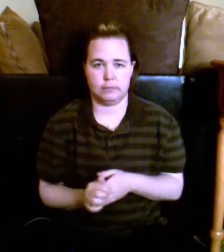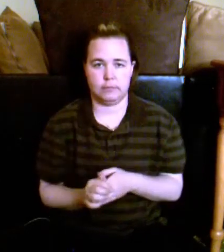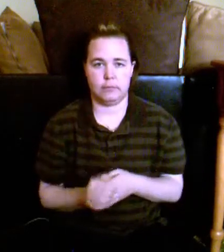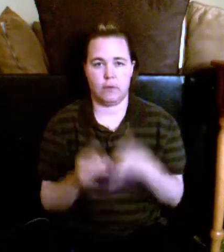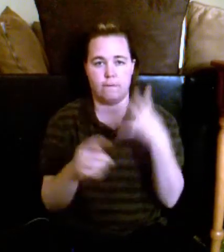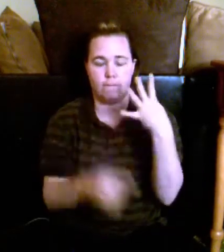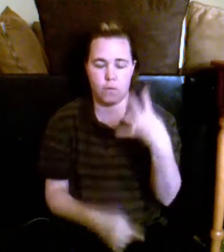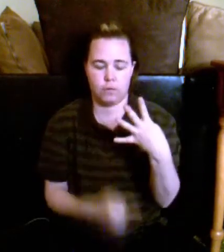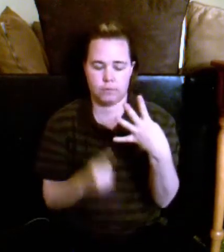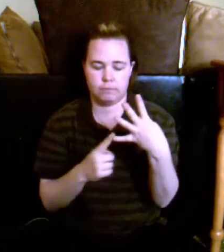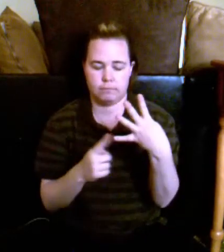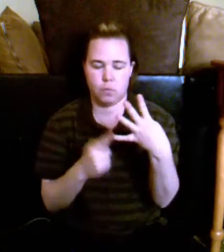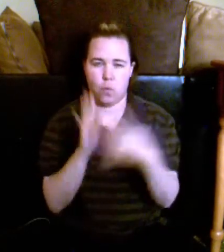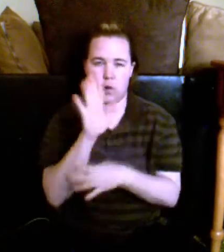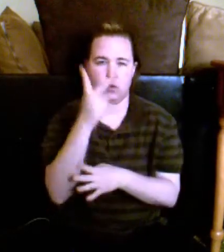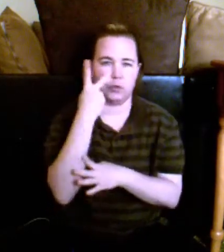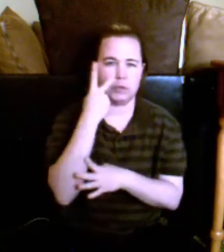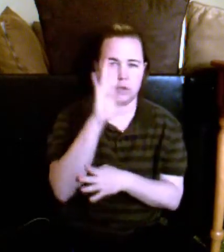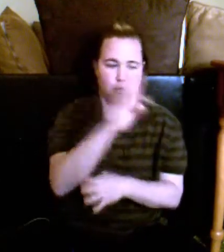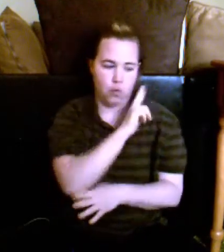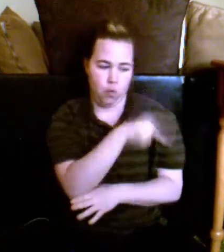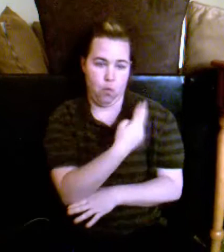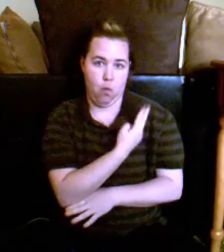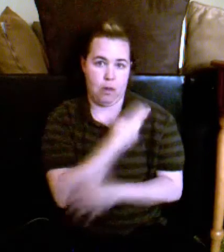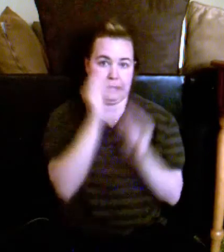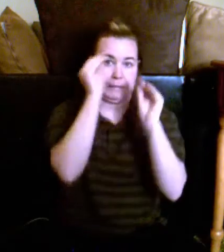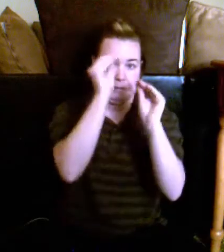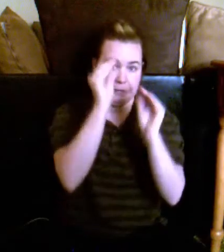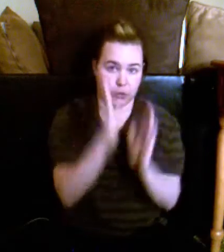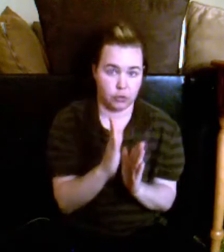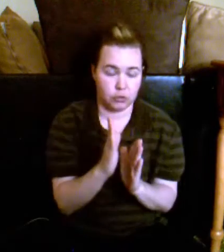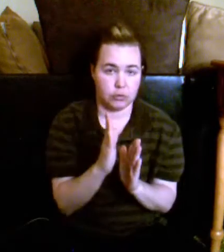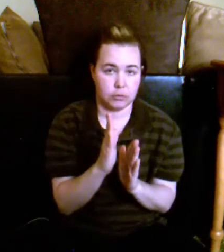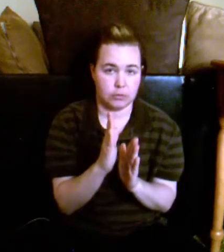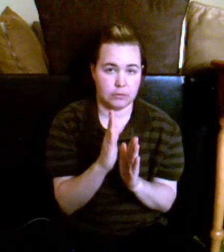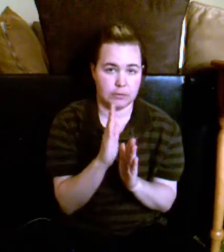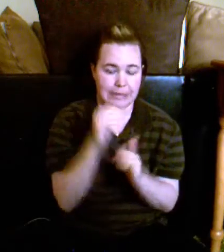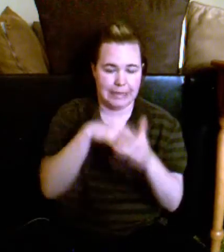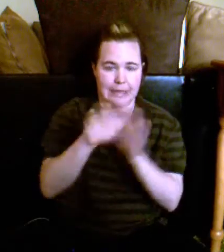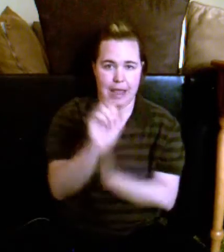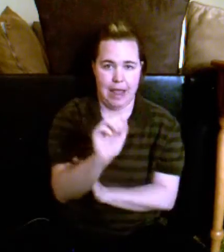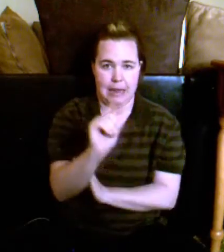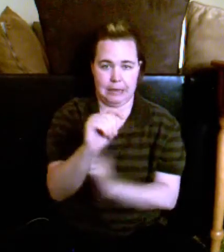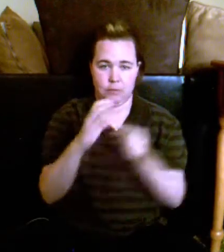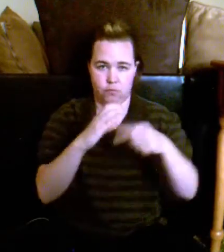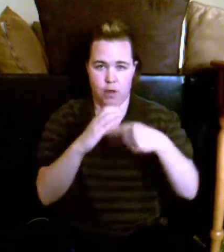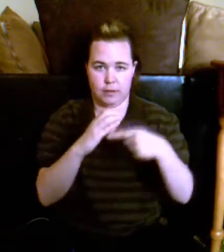4. What do you see as your role as a teacher in the assistive technology process?